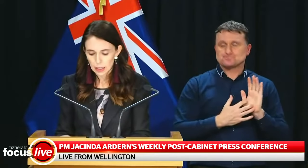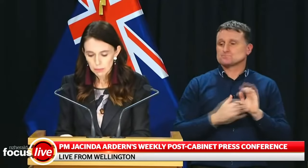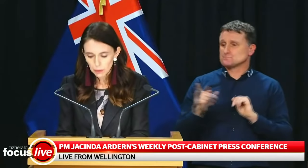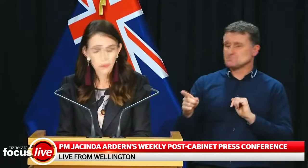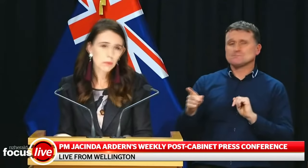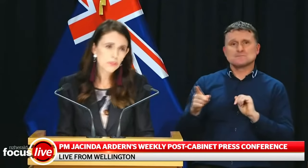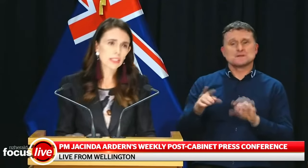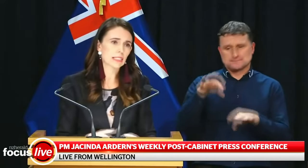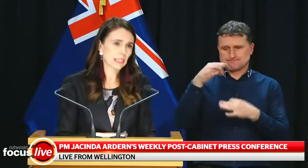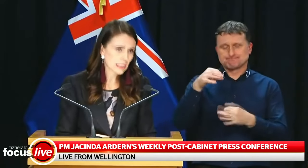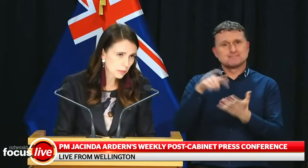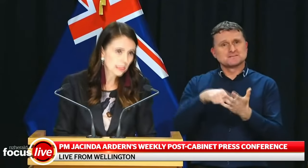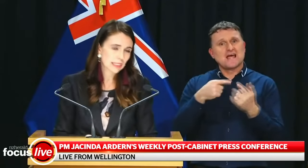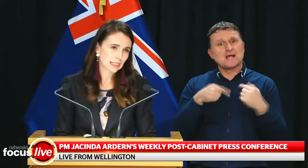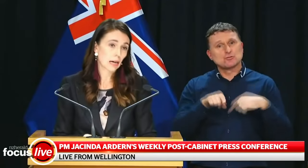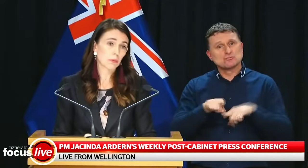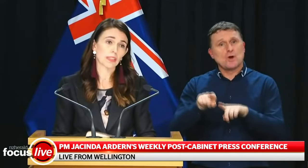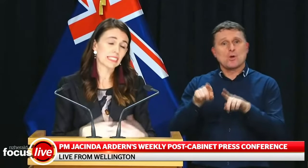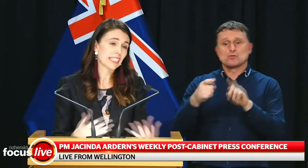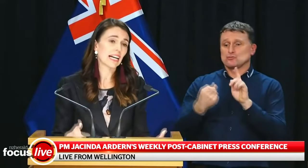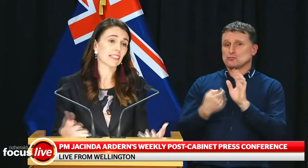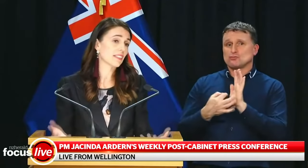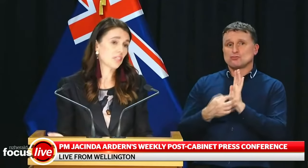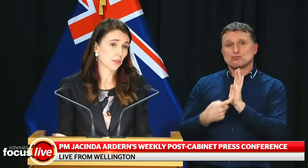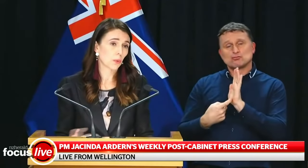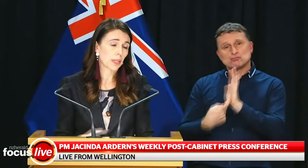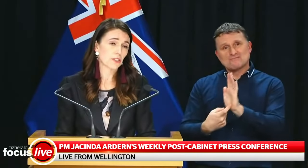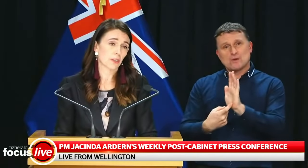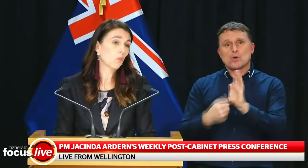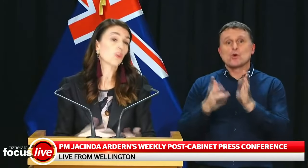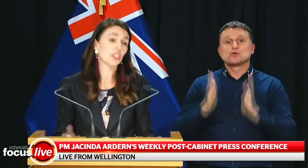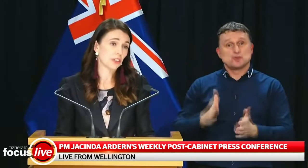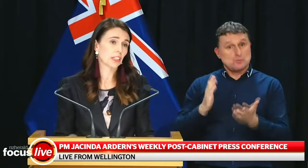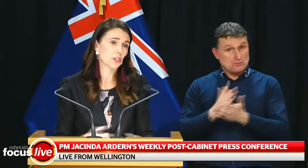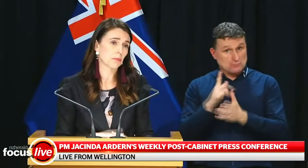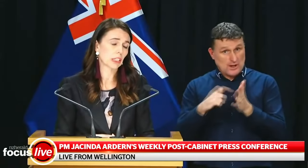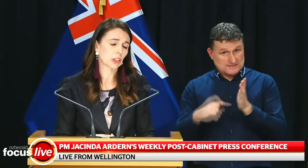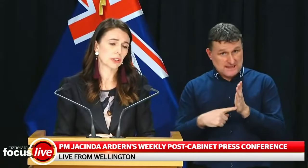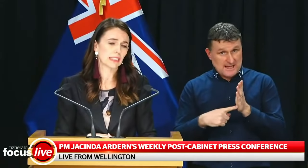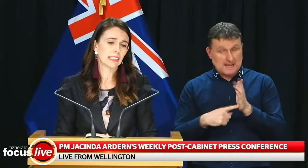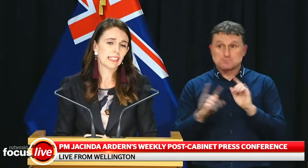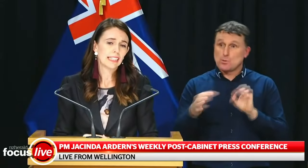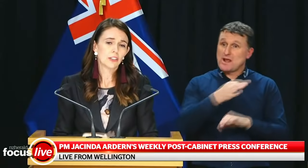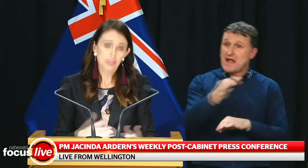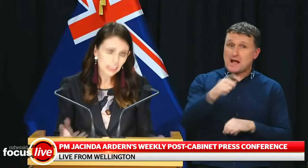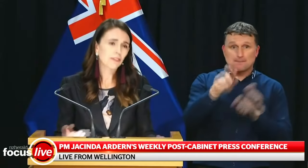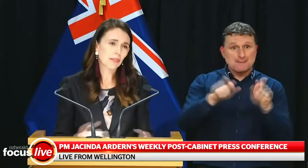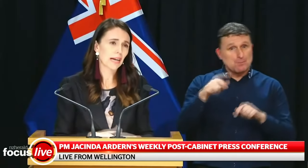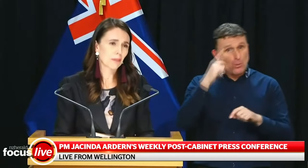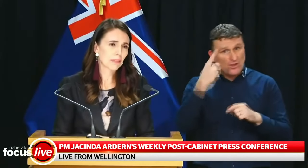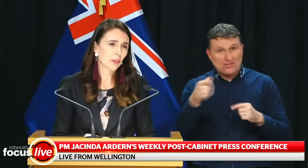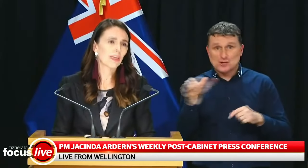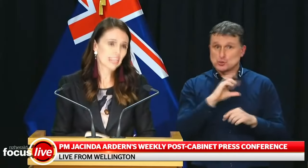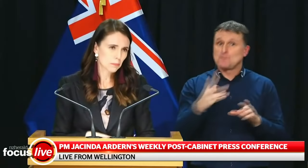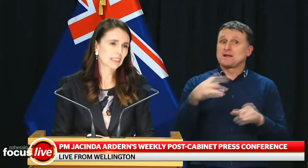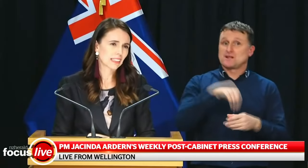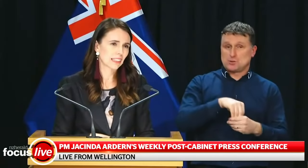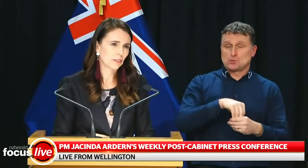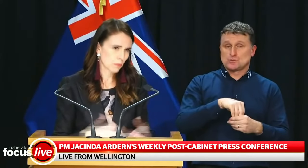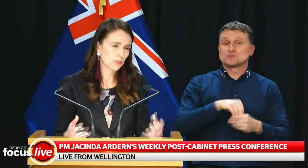Act, but we removed it as an explicit example, instead asked the general question, what do you think should be included? You'll see from the Cabinet Minute